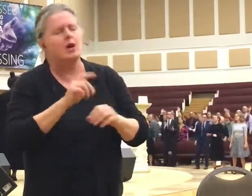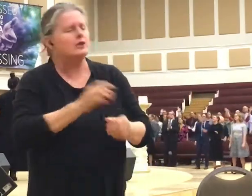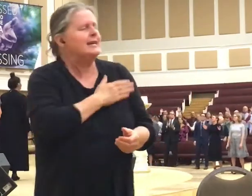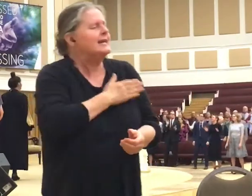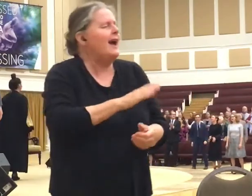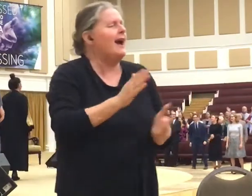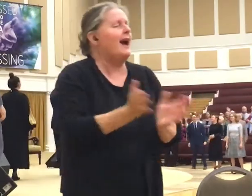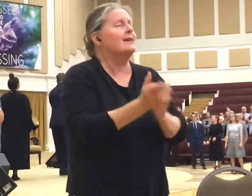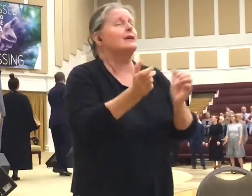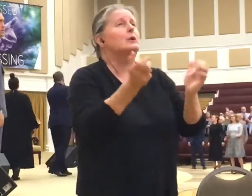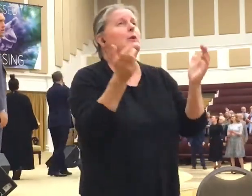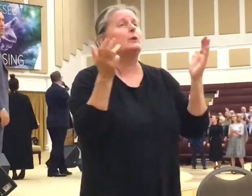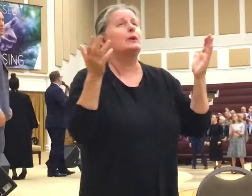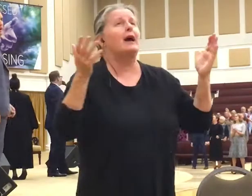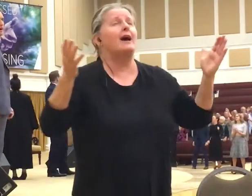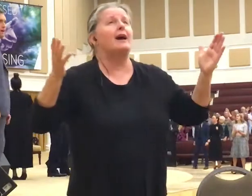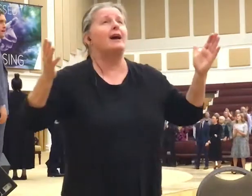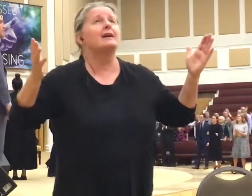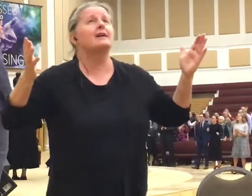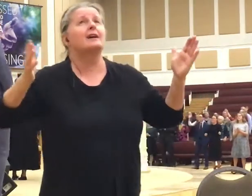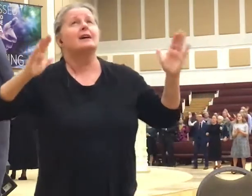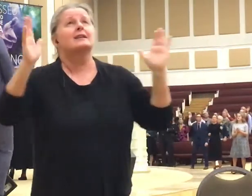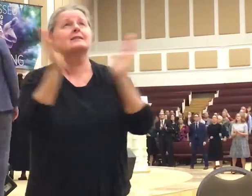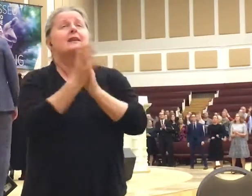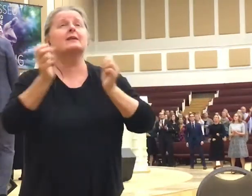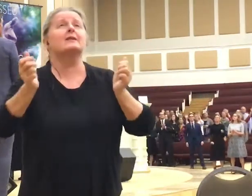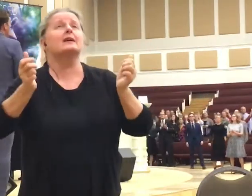We sing hallelujah. We sing